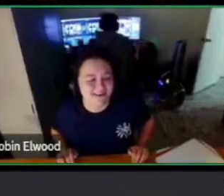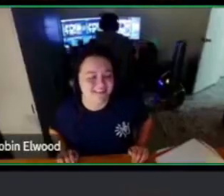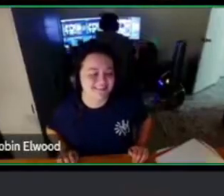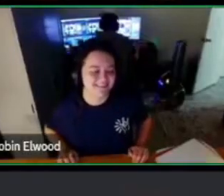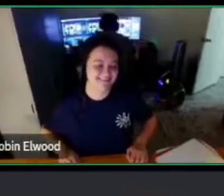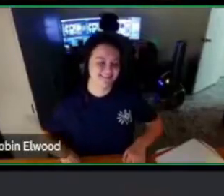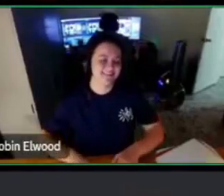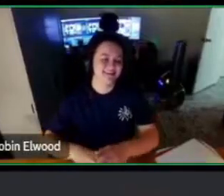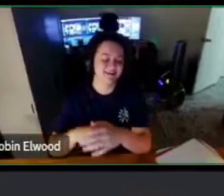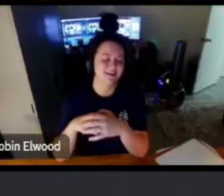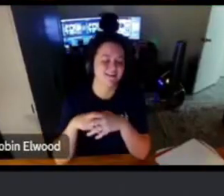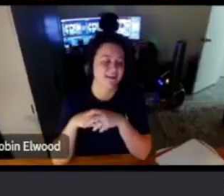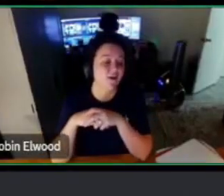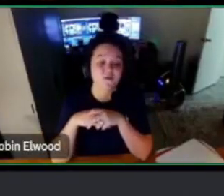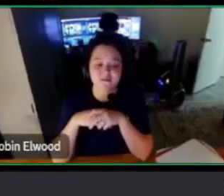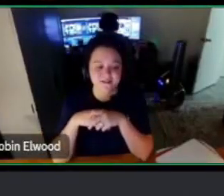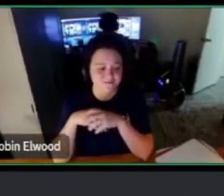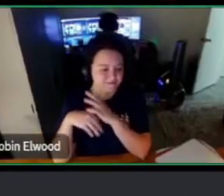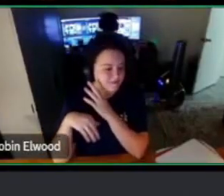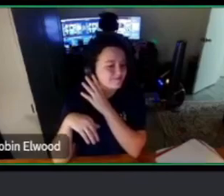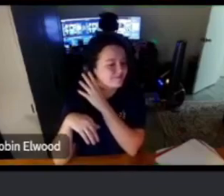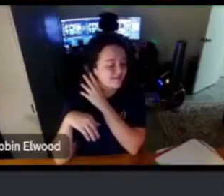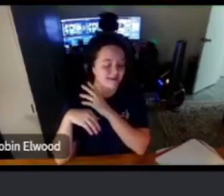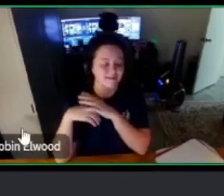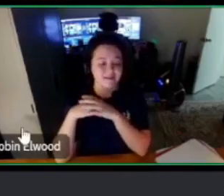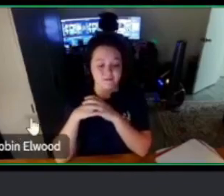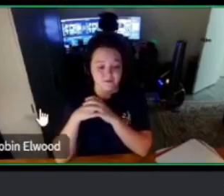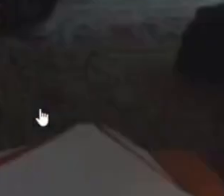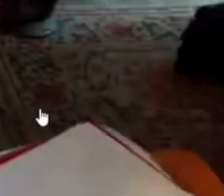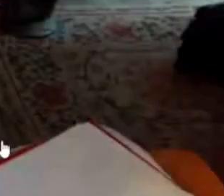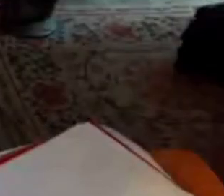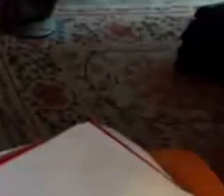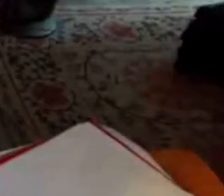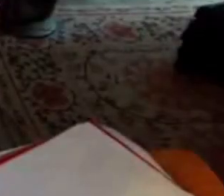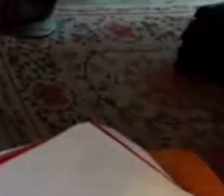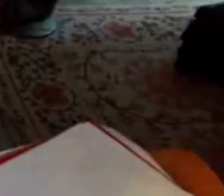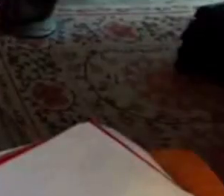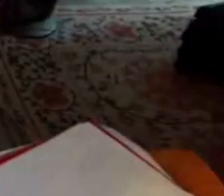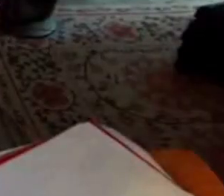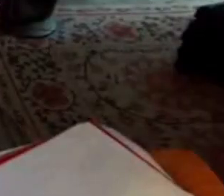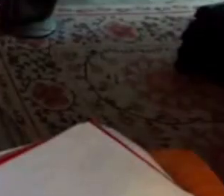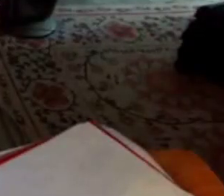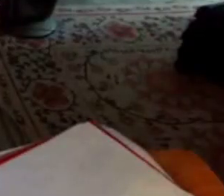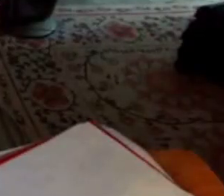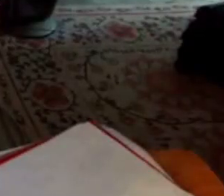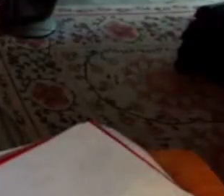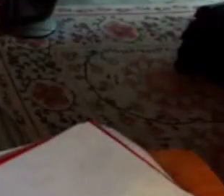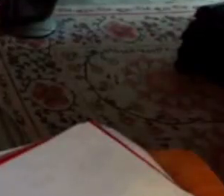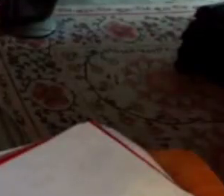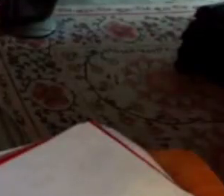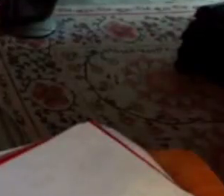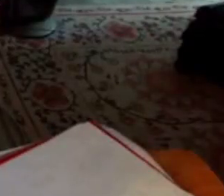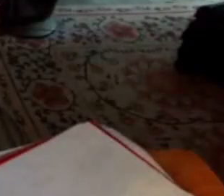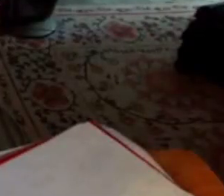My students, they all believe that the emoji that shows this is